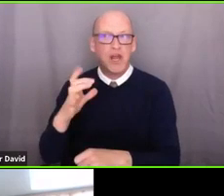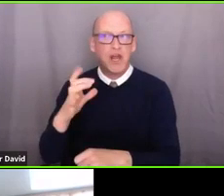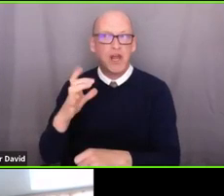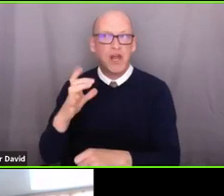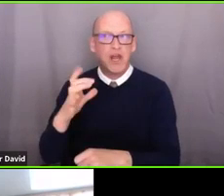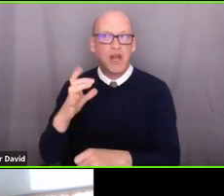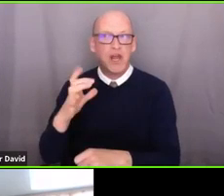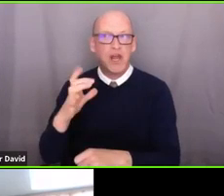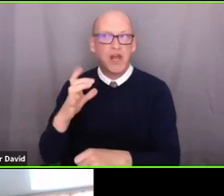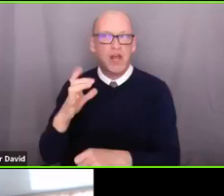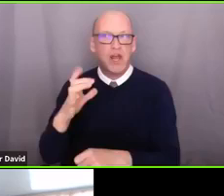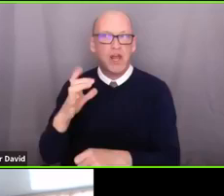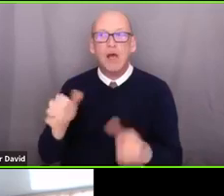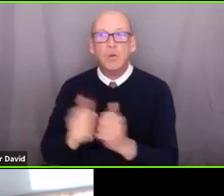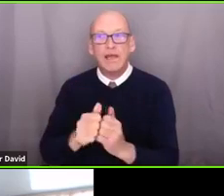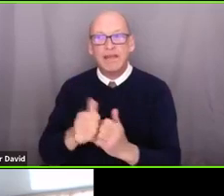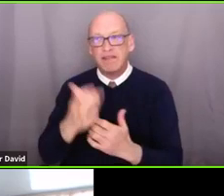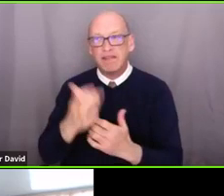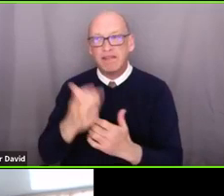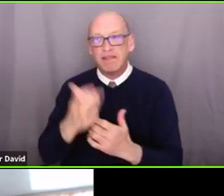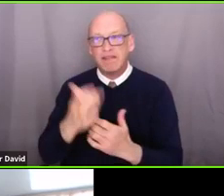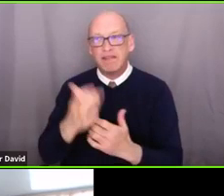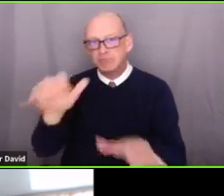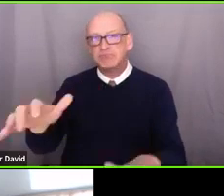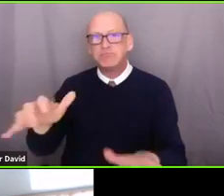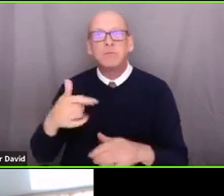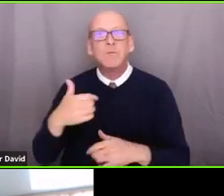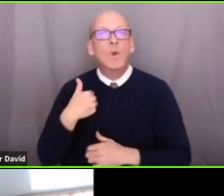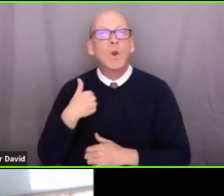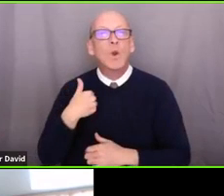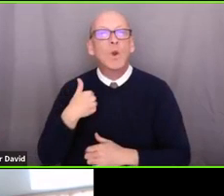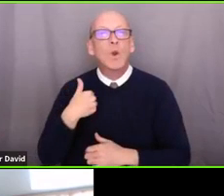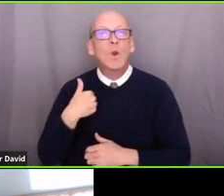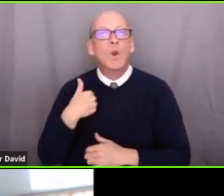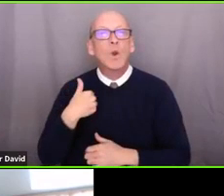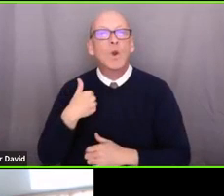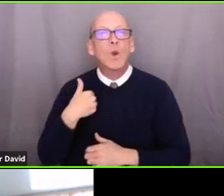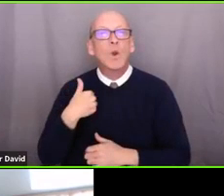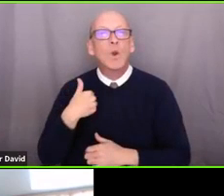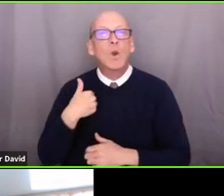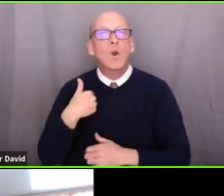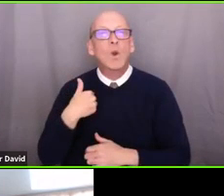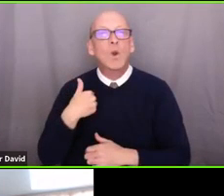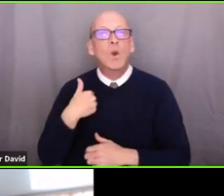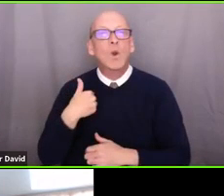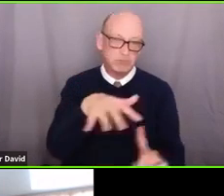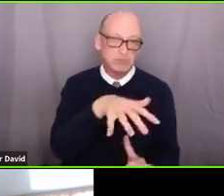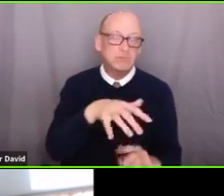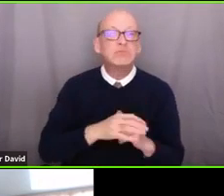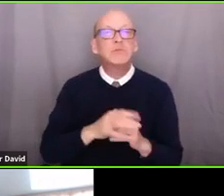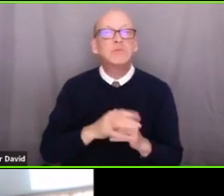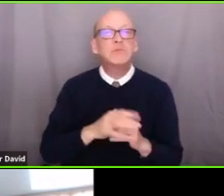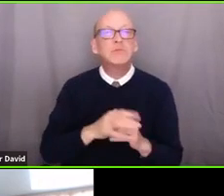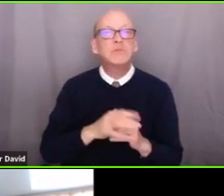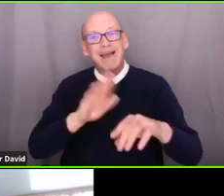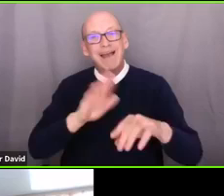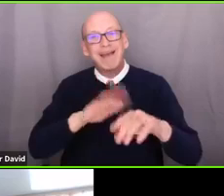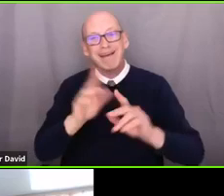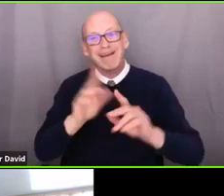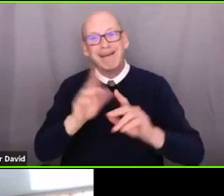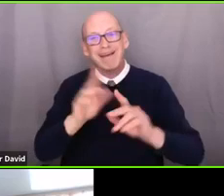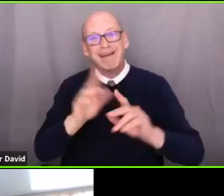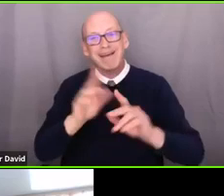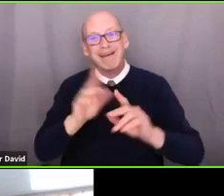disease that we have to, in this case, largely rely upon people to do what is right